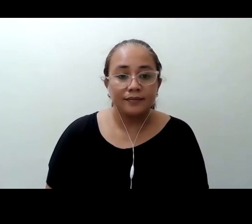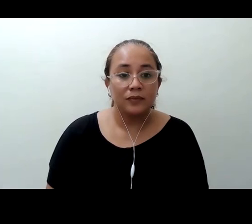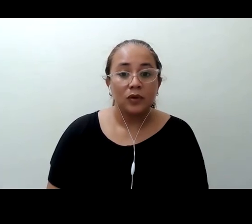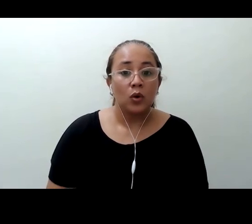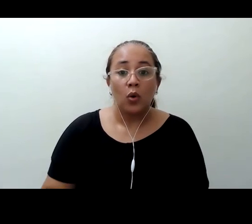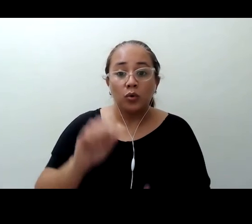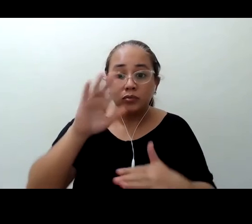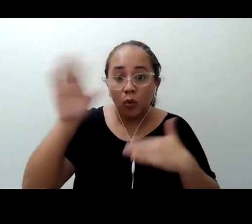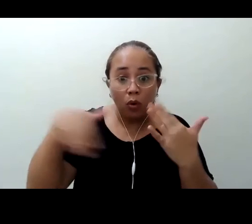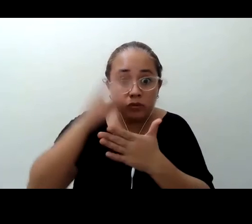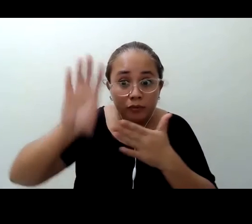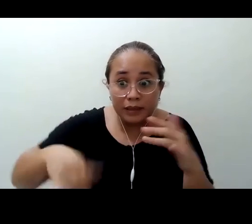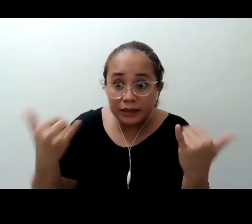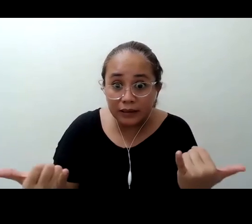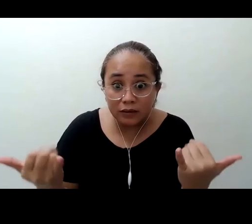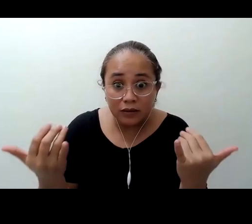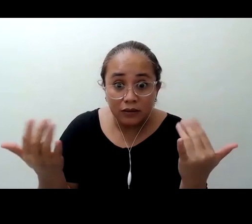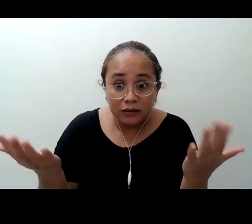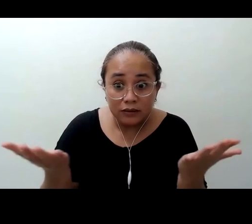everybody's here, right?